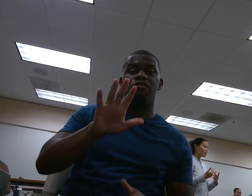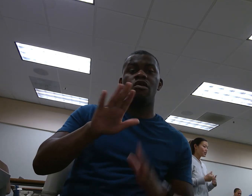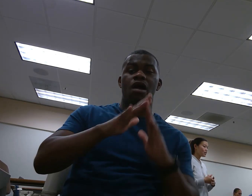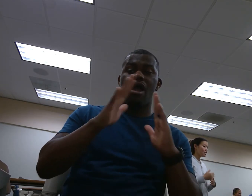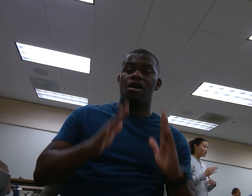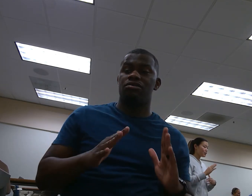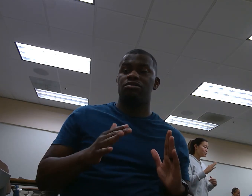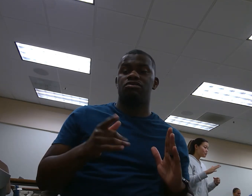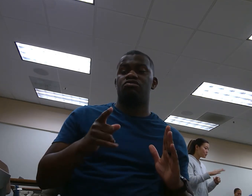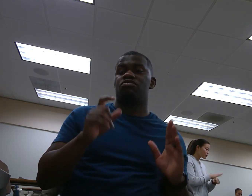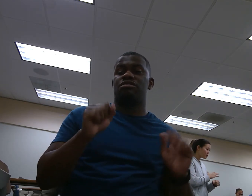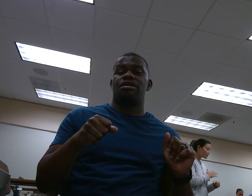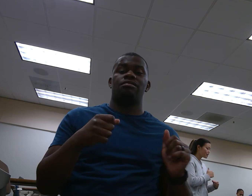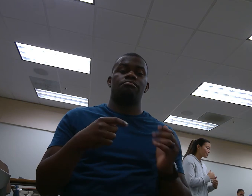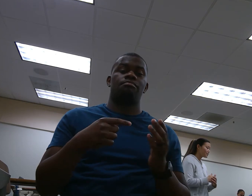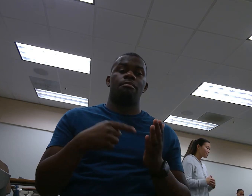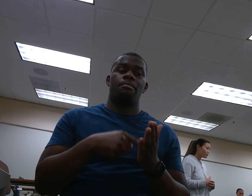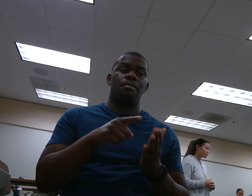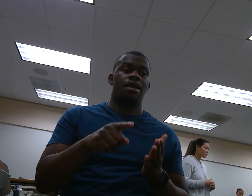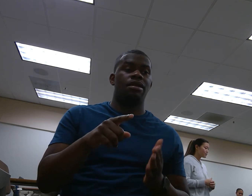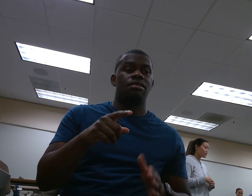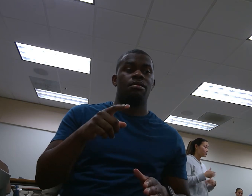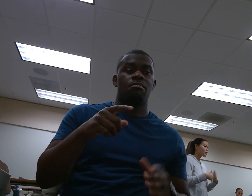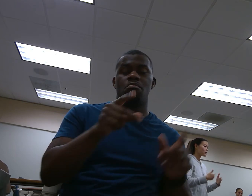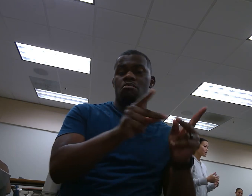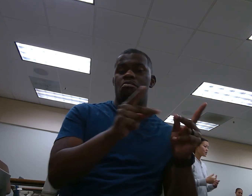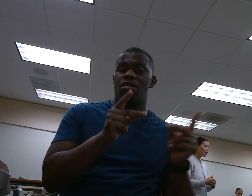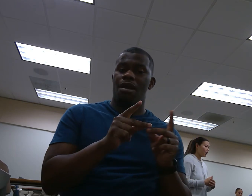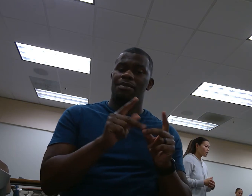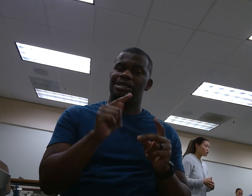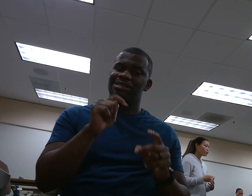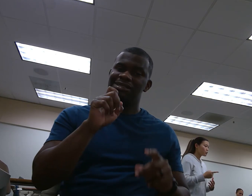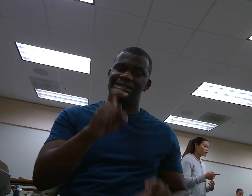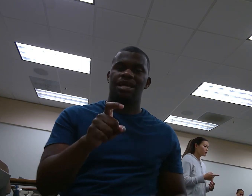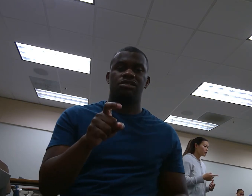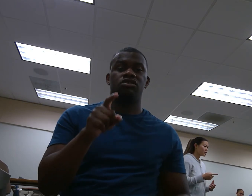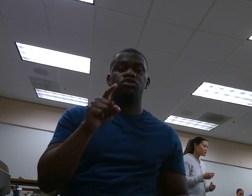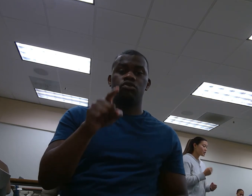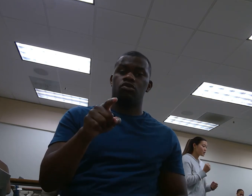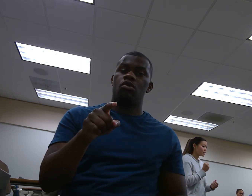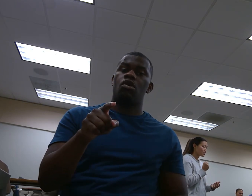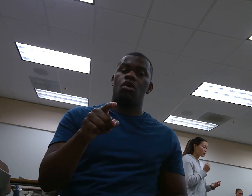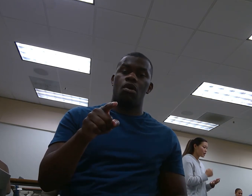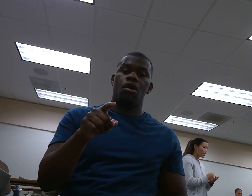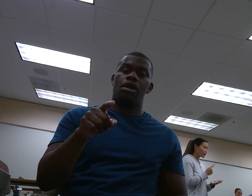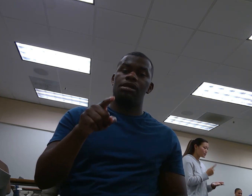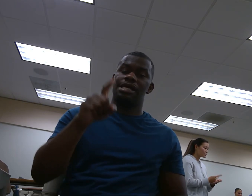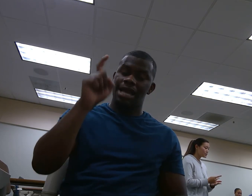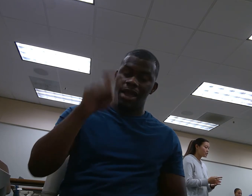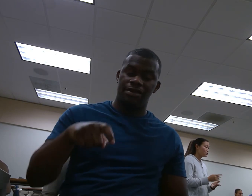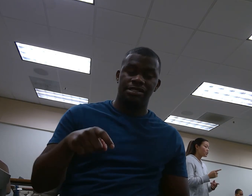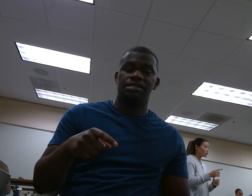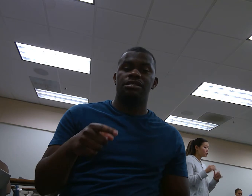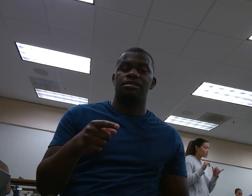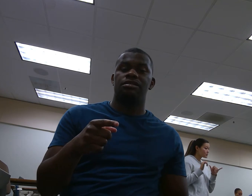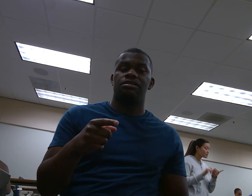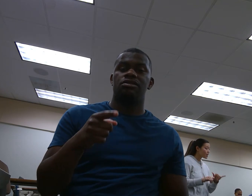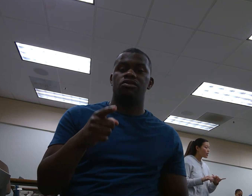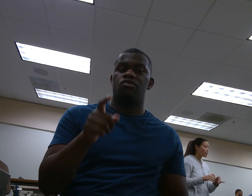and you can pay that, you can pay the property taxes and things, you're pretty much guaranteed that you can stay there. Another reason that you might want to